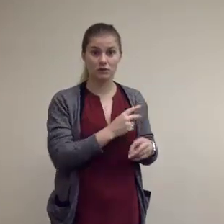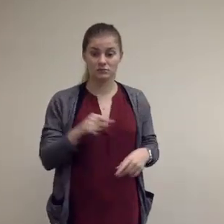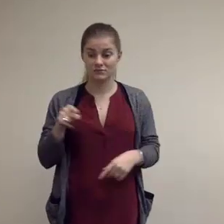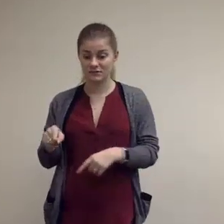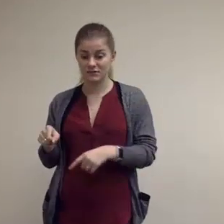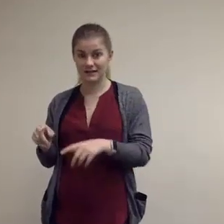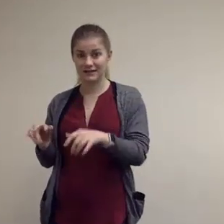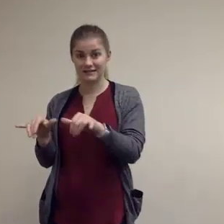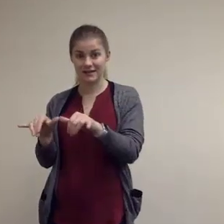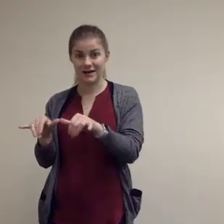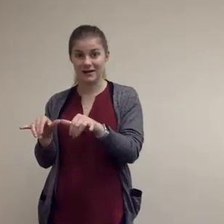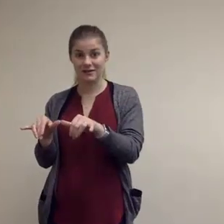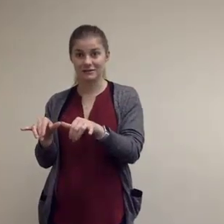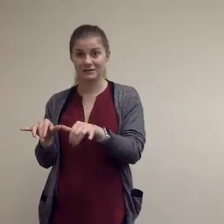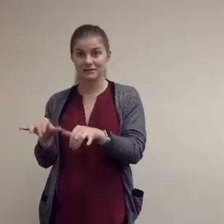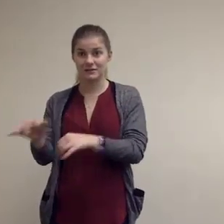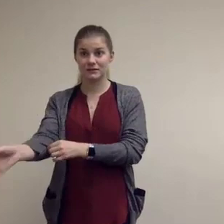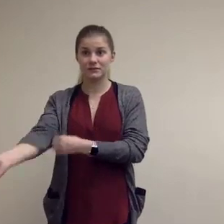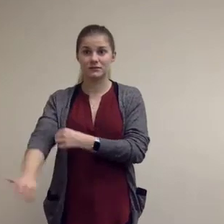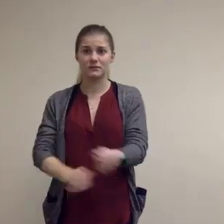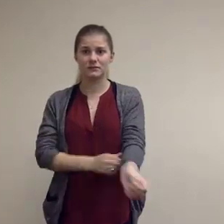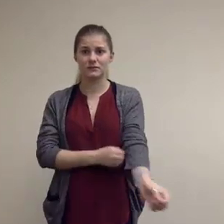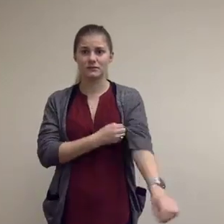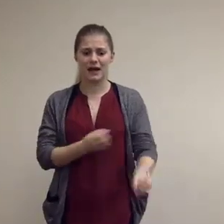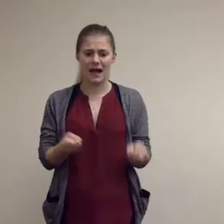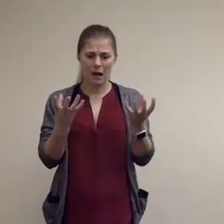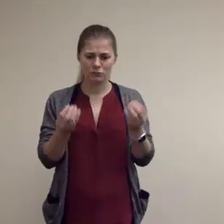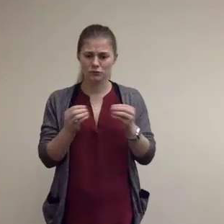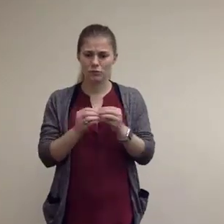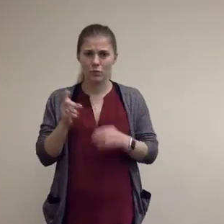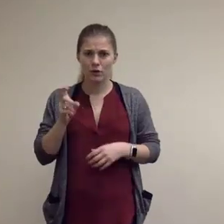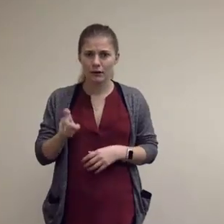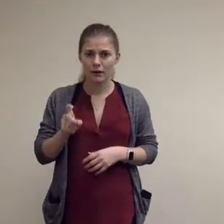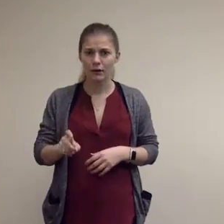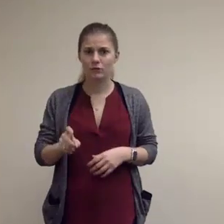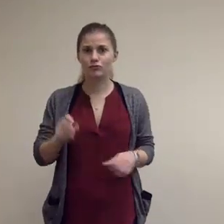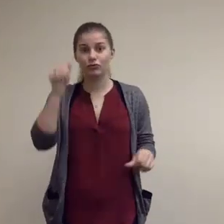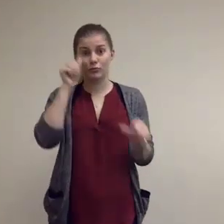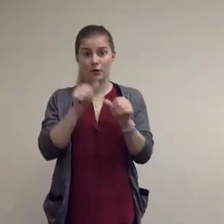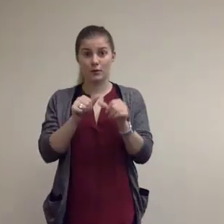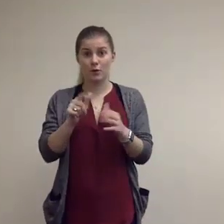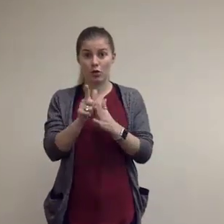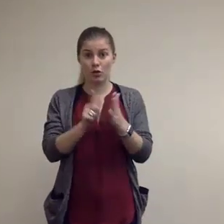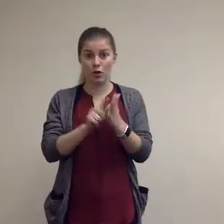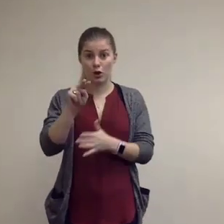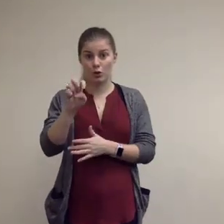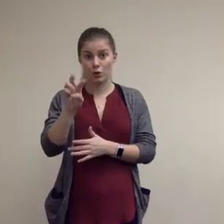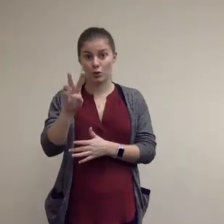the gravitational pull. That's pretty obvious because that follows Newton's the second law. The problem with distance is that